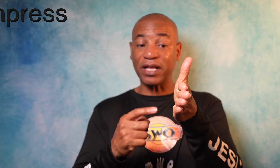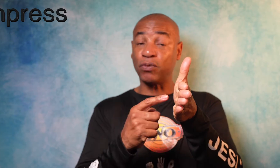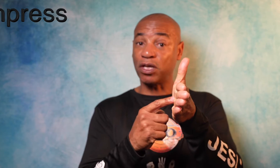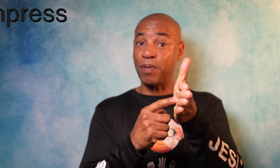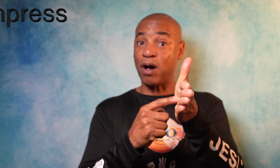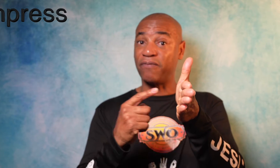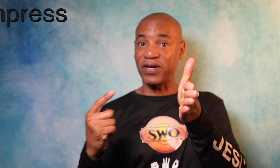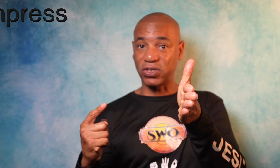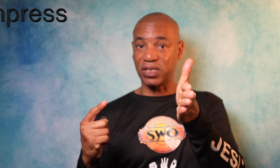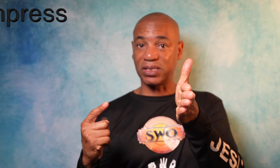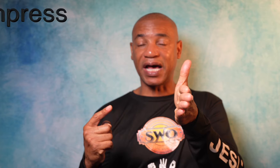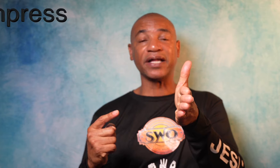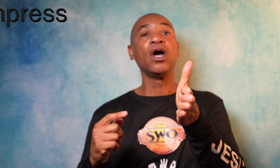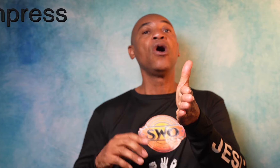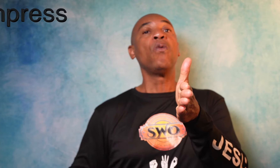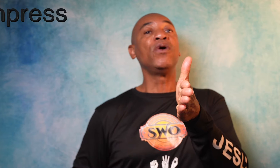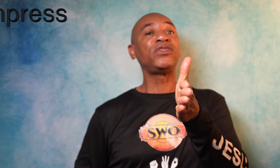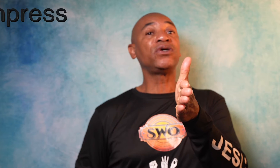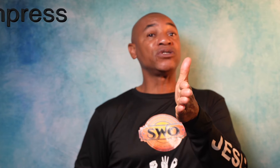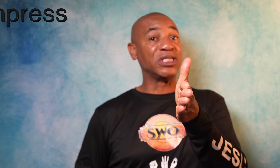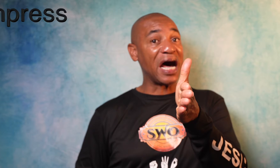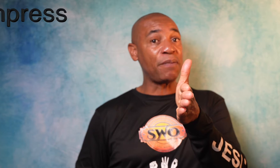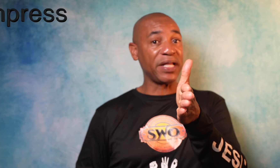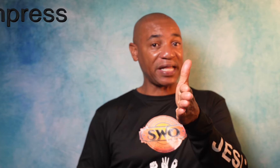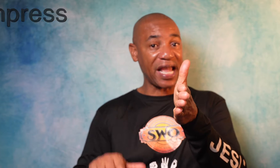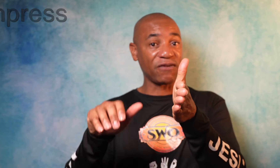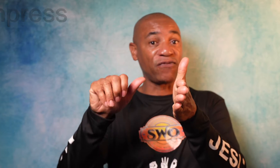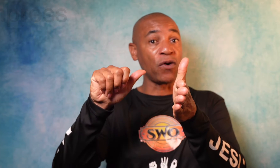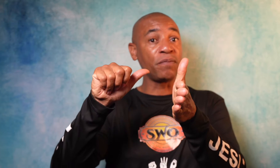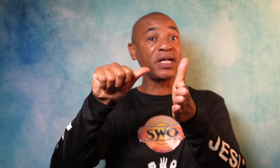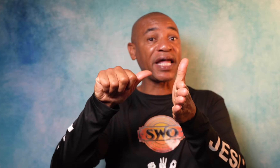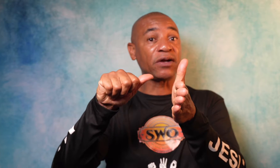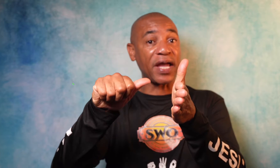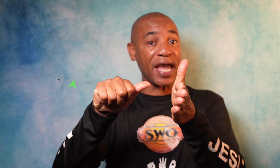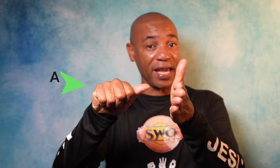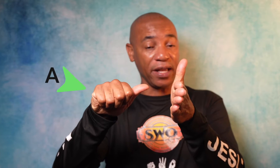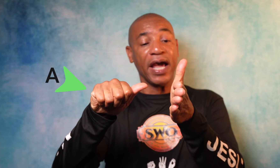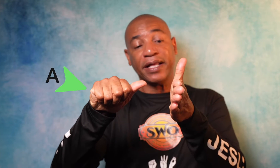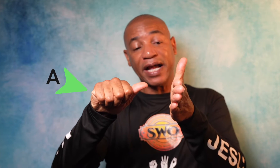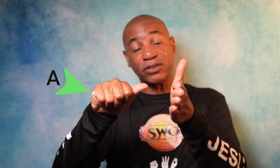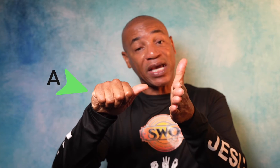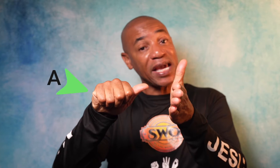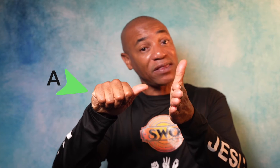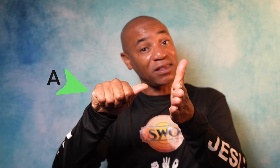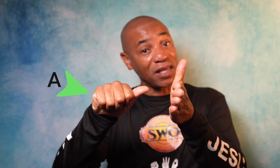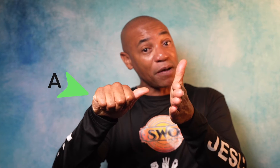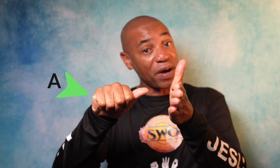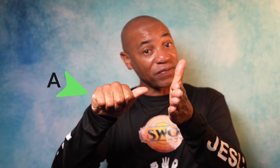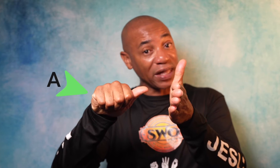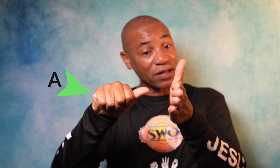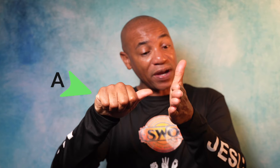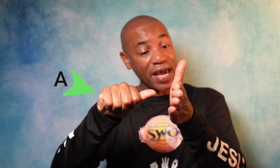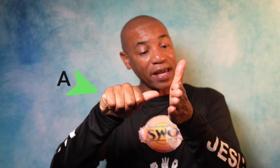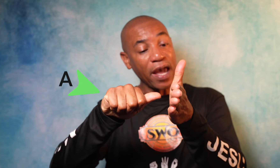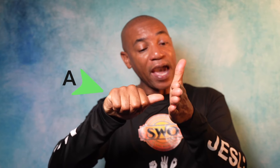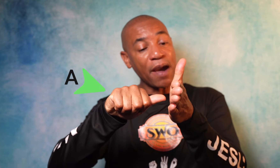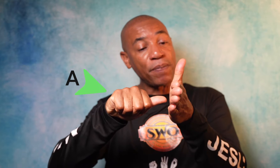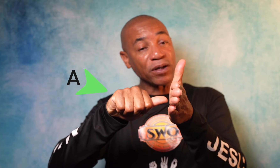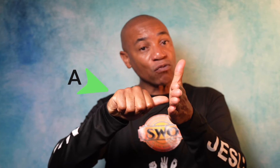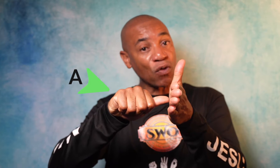with the palm facing the side. With your dominant hand, form the letter A. Now take the thumb of the letter A and put it right